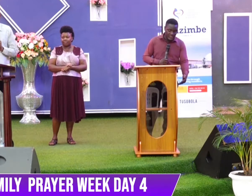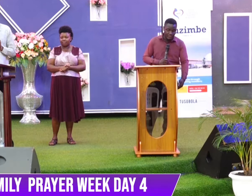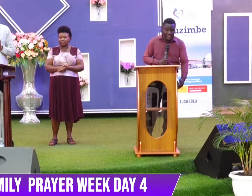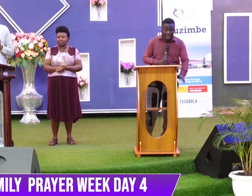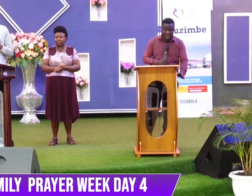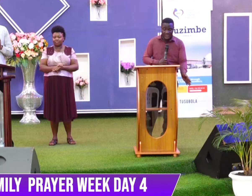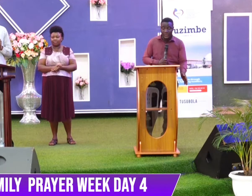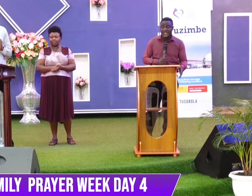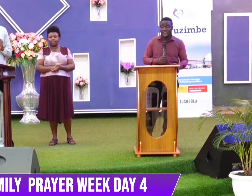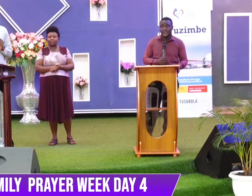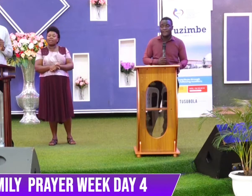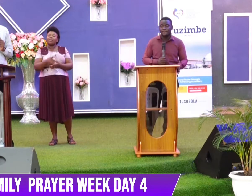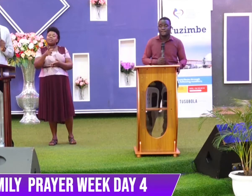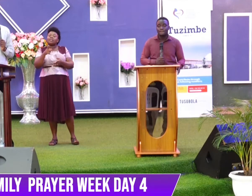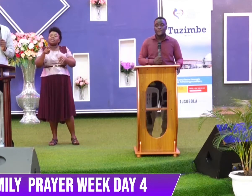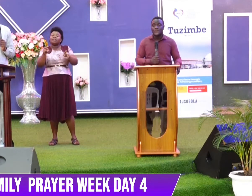to this brick.